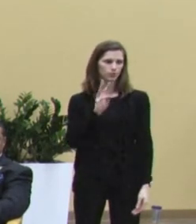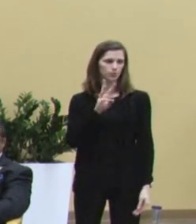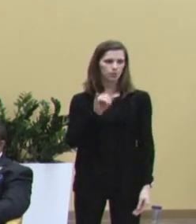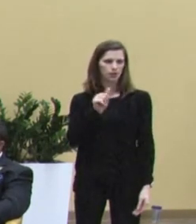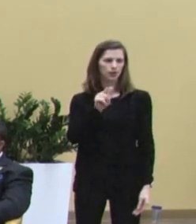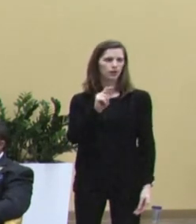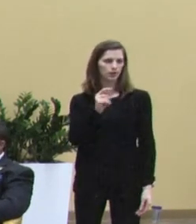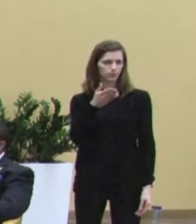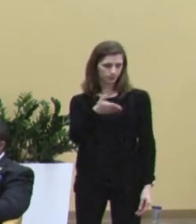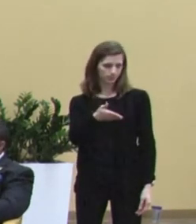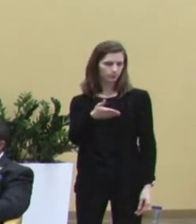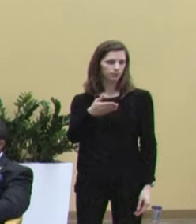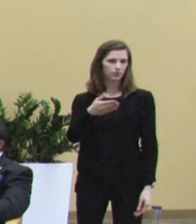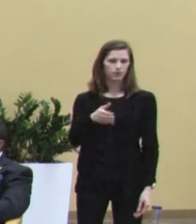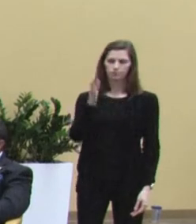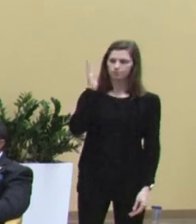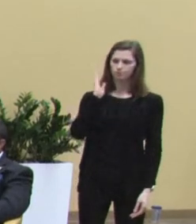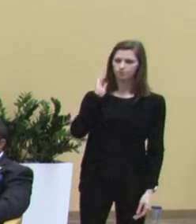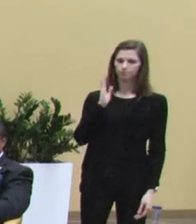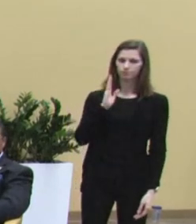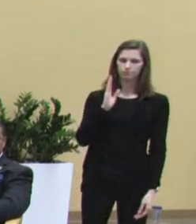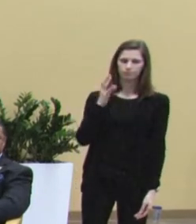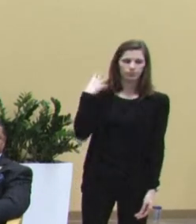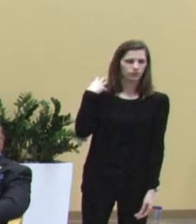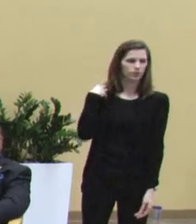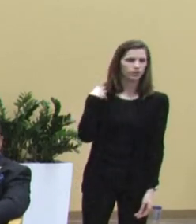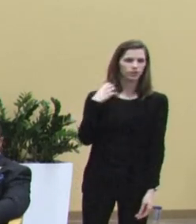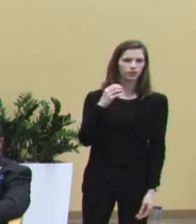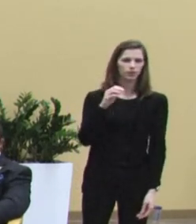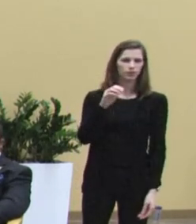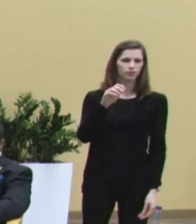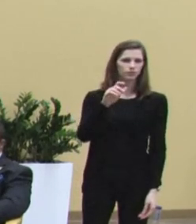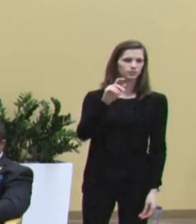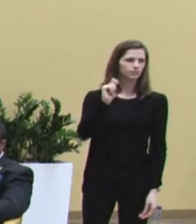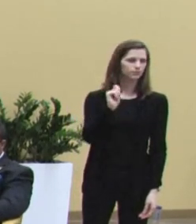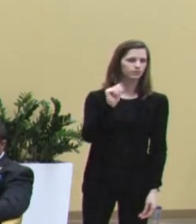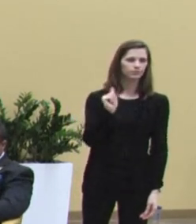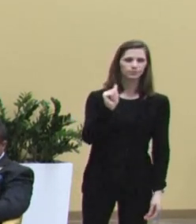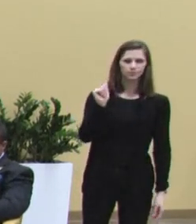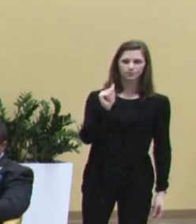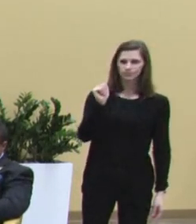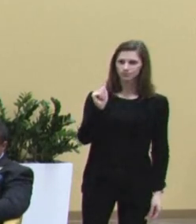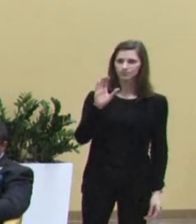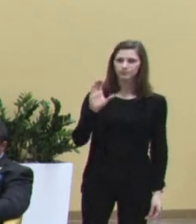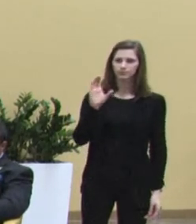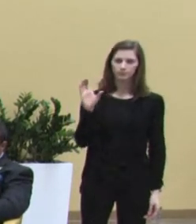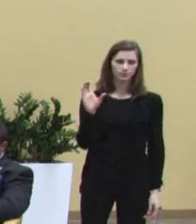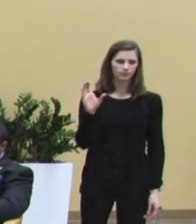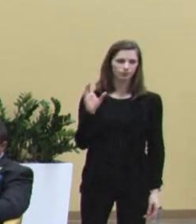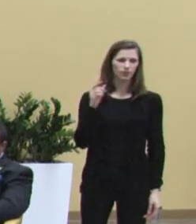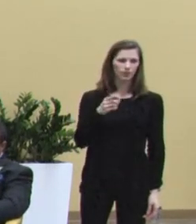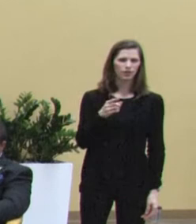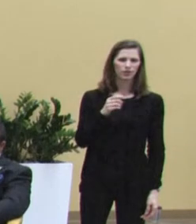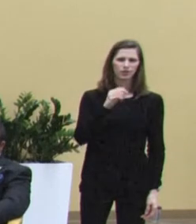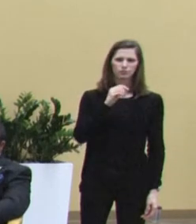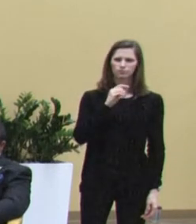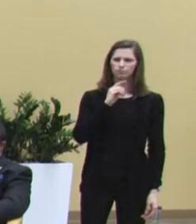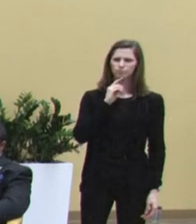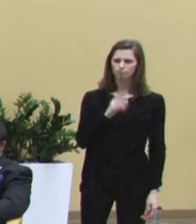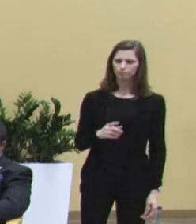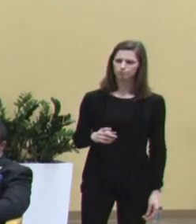the past chairman of the Texas Association for African American Chambers. He has really carried Black businesses on his